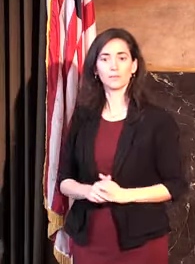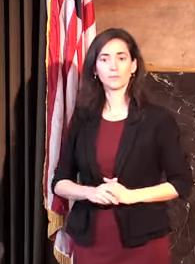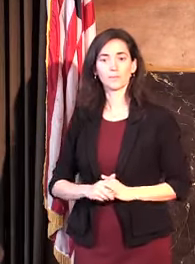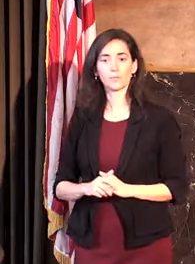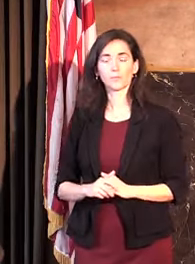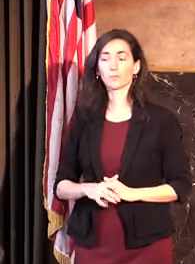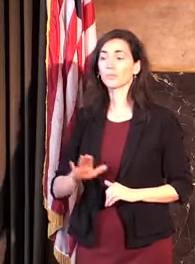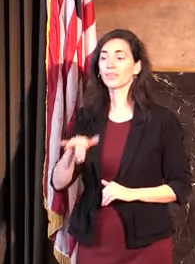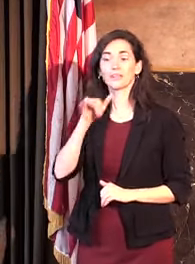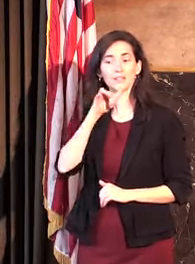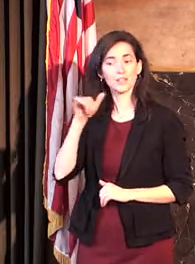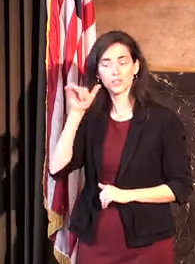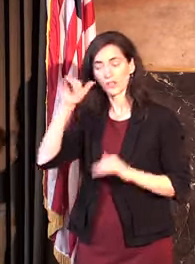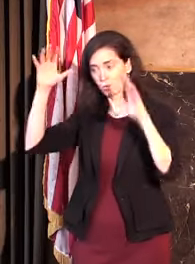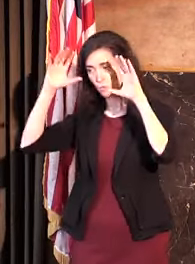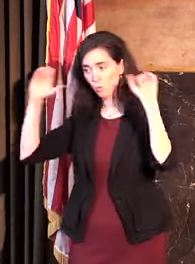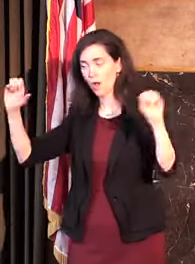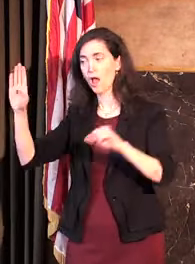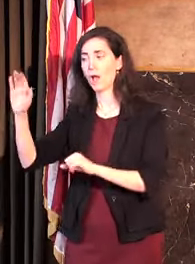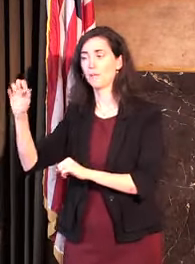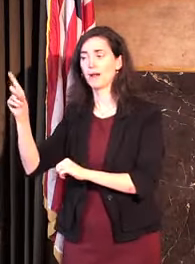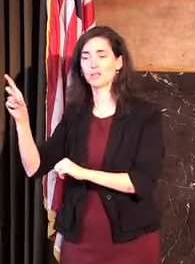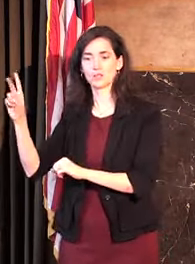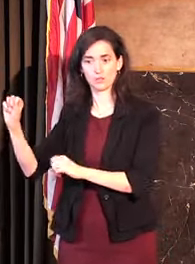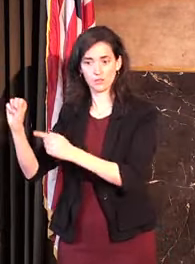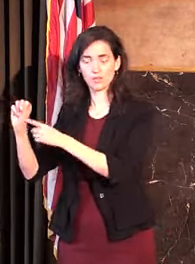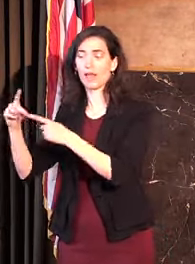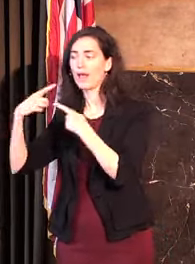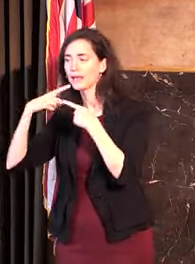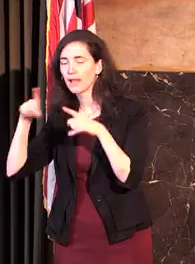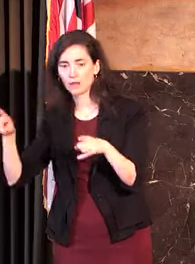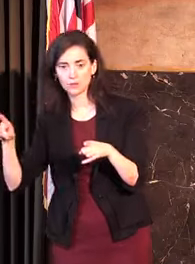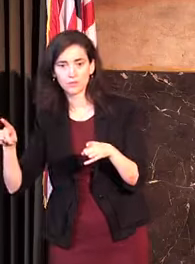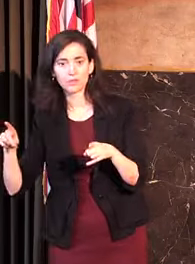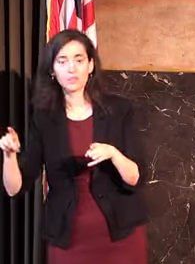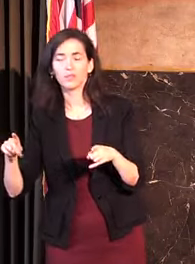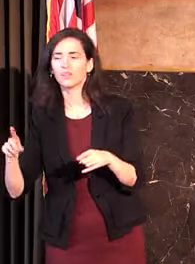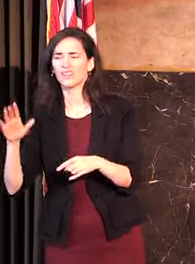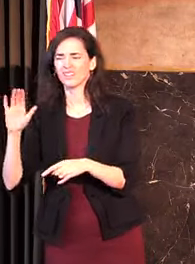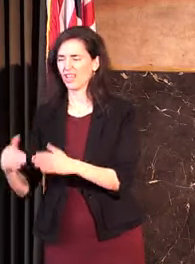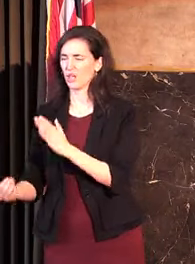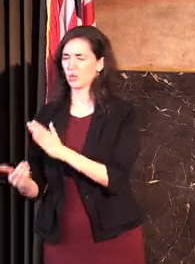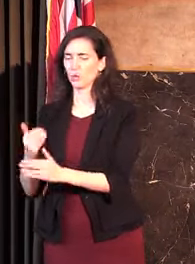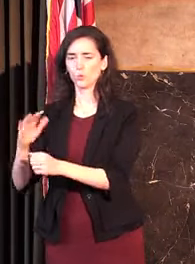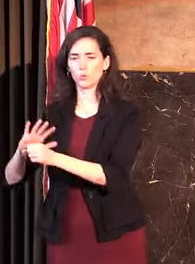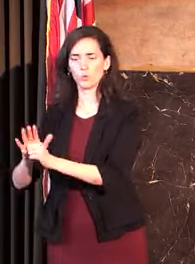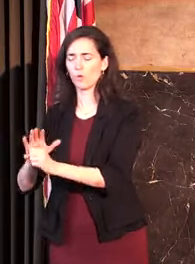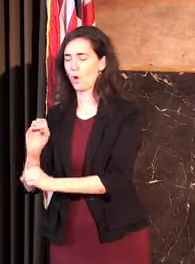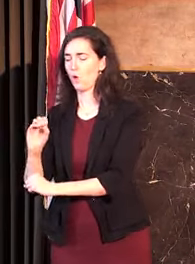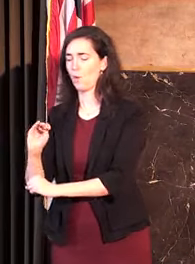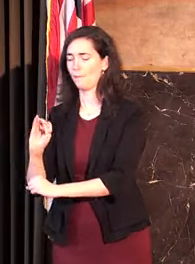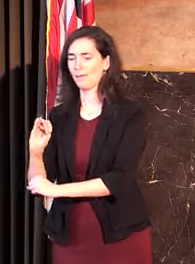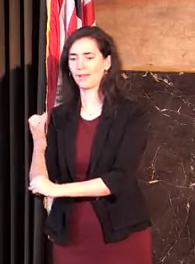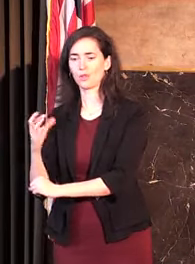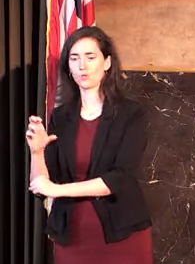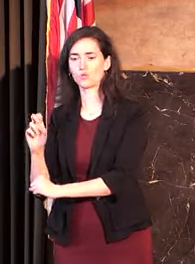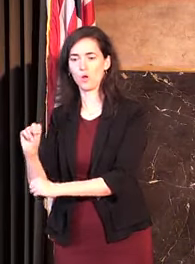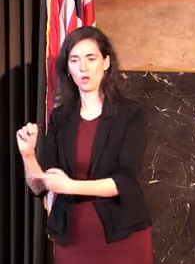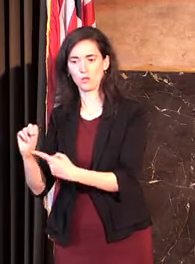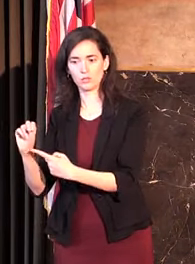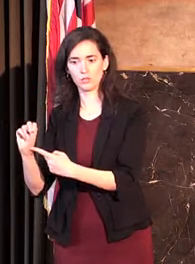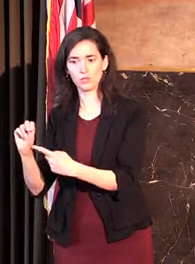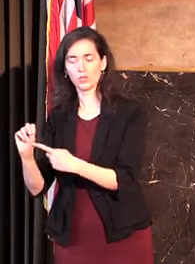Yesterday, President Biden announced strategies for addressing the Omicron variant that do not require